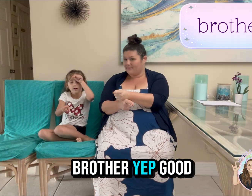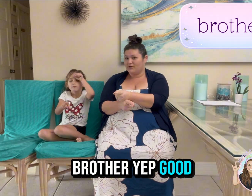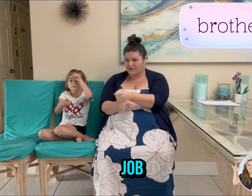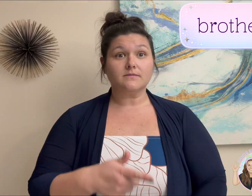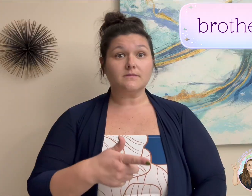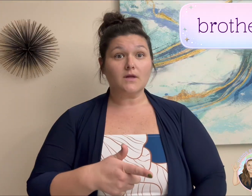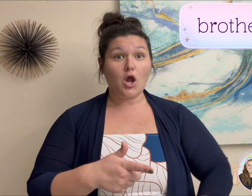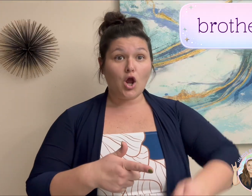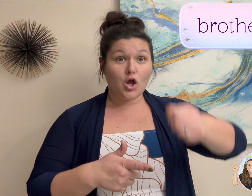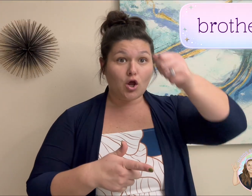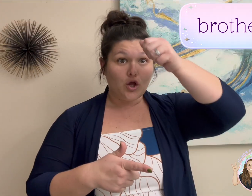good job.